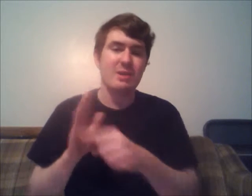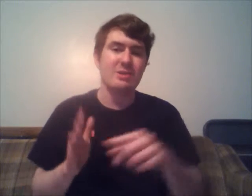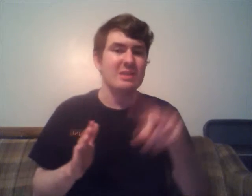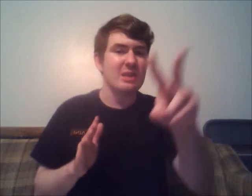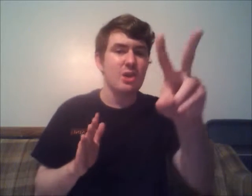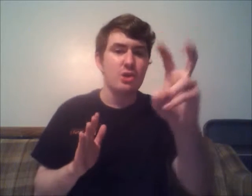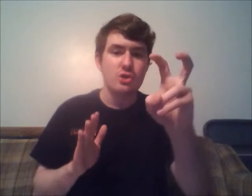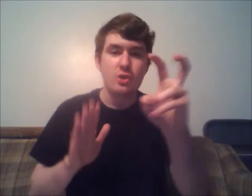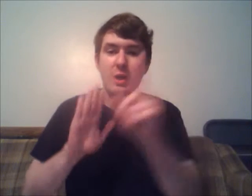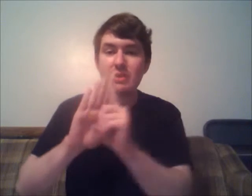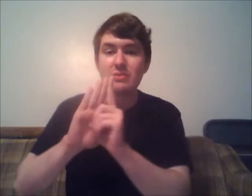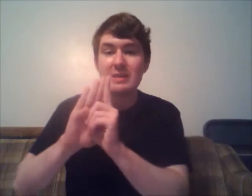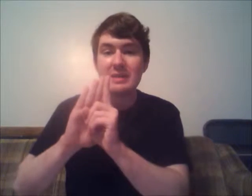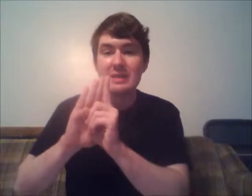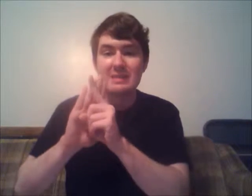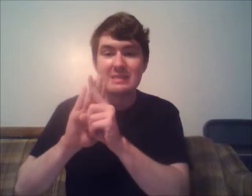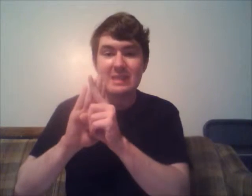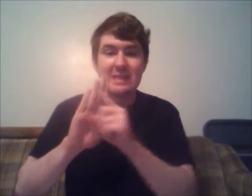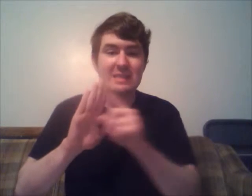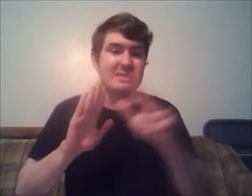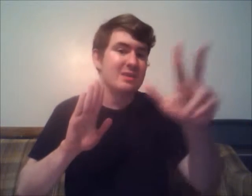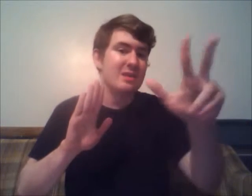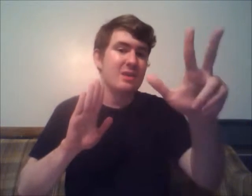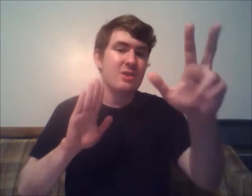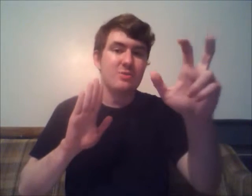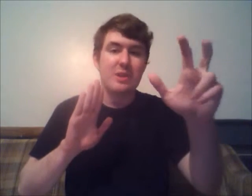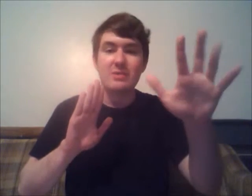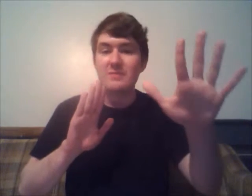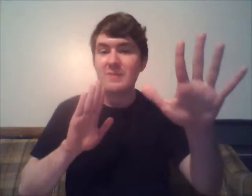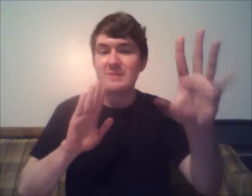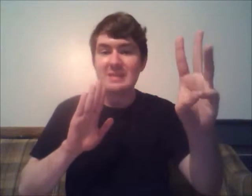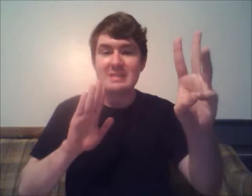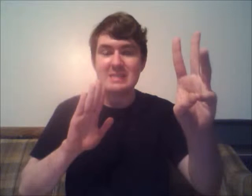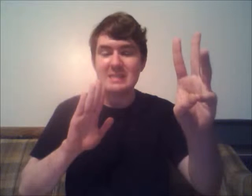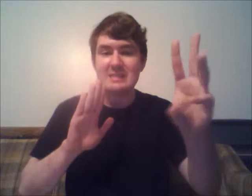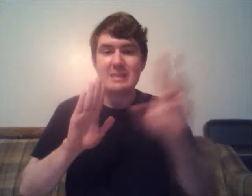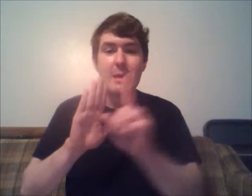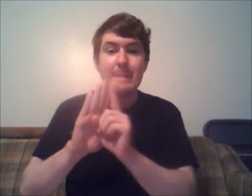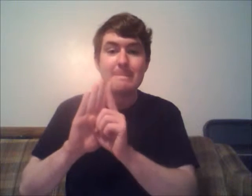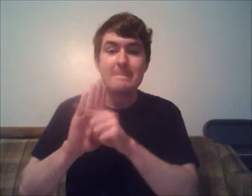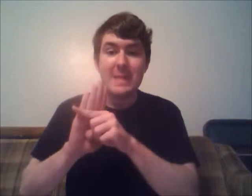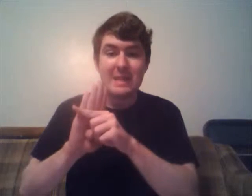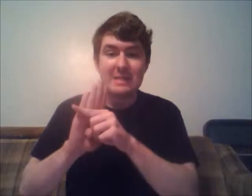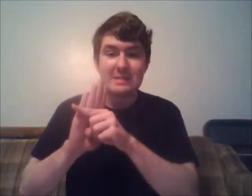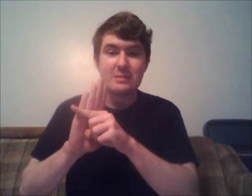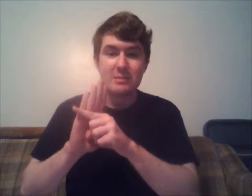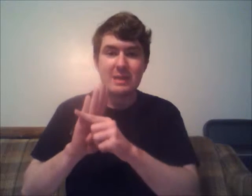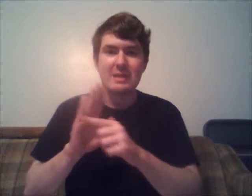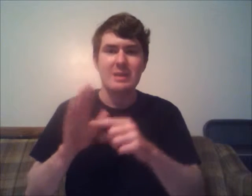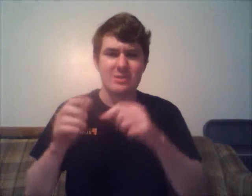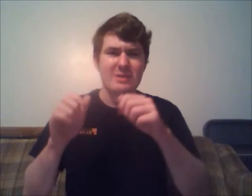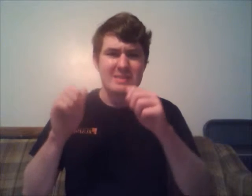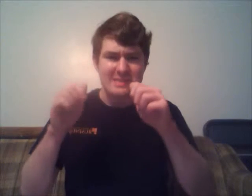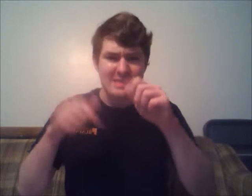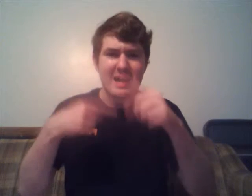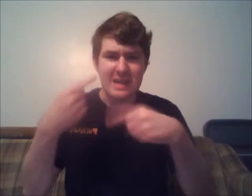Like 200 seconds, 356 minutes, right? You can sign